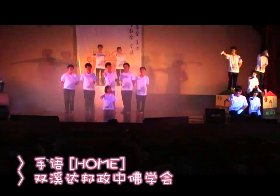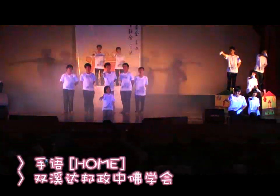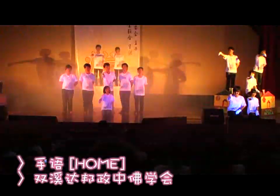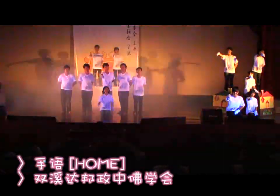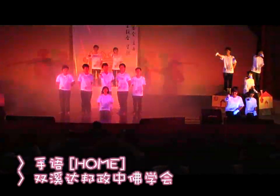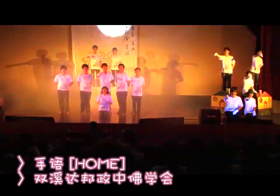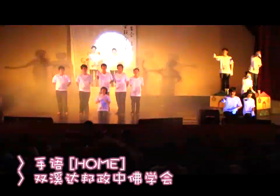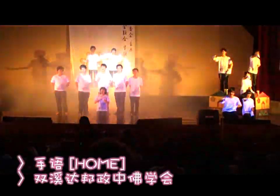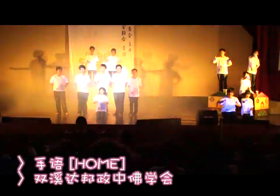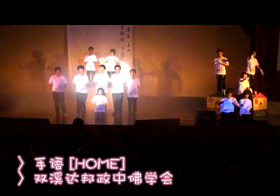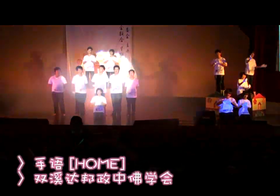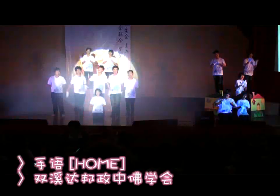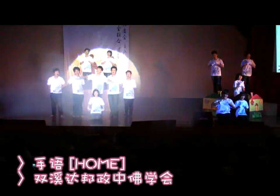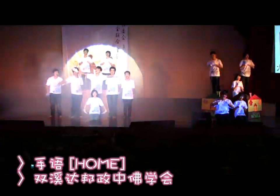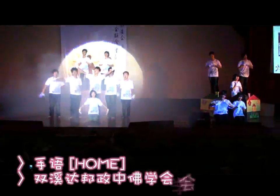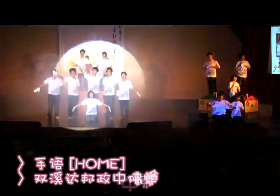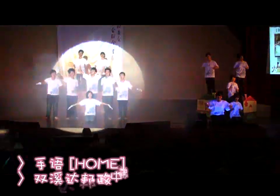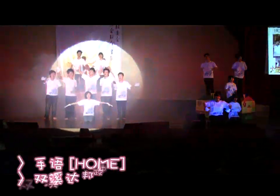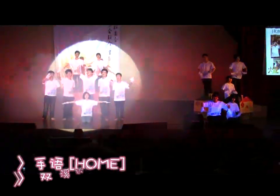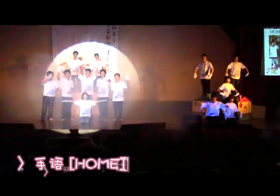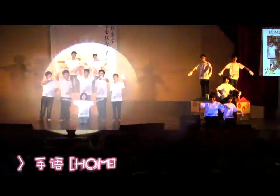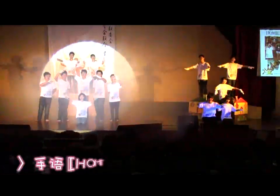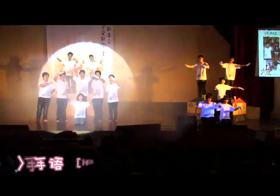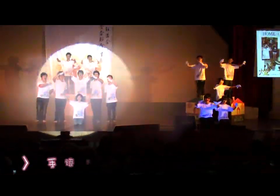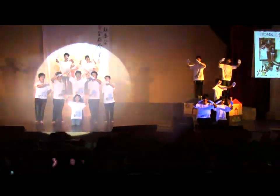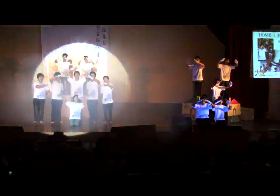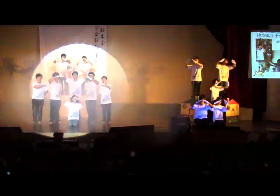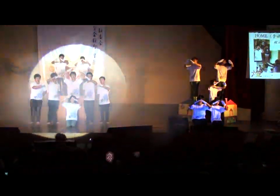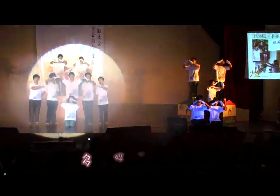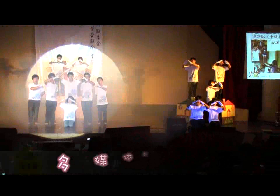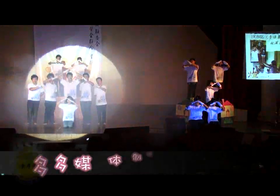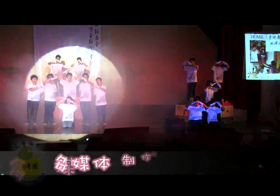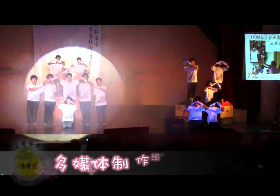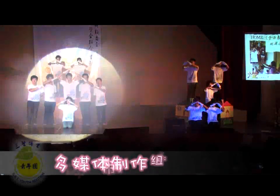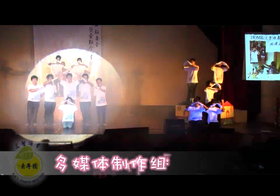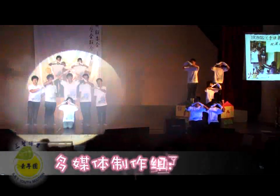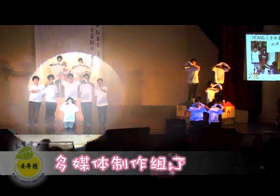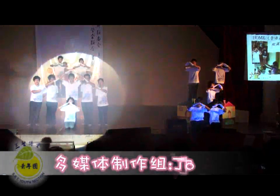I'm coming back I'm not going